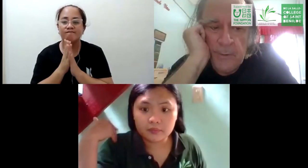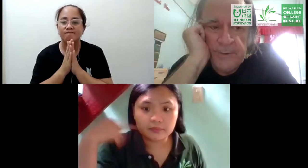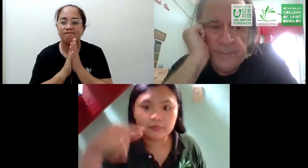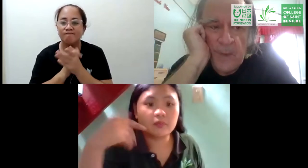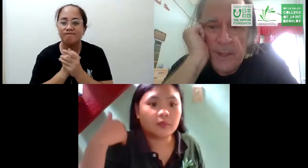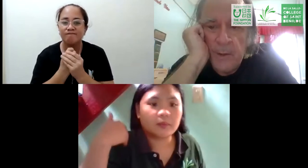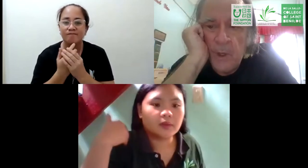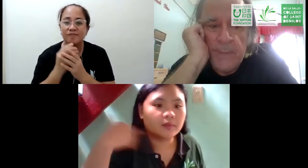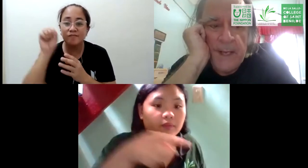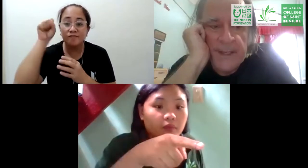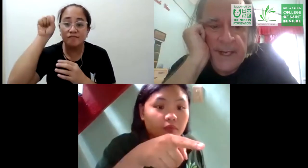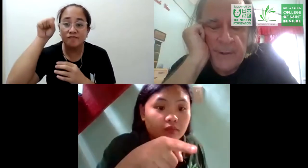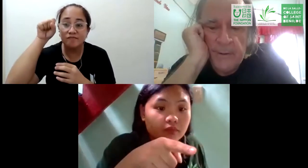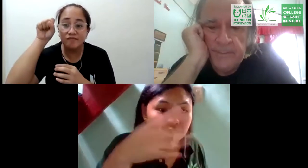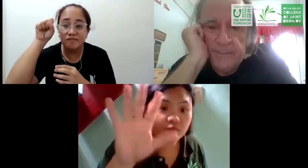shock What group? about And then what about Shaq and Nat's Nat? group?